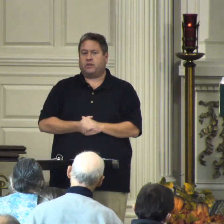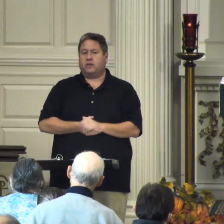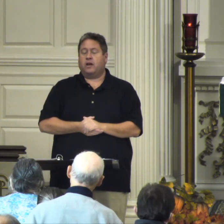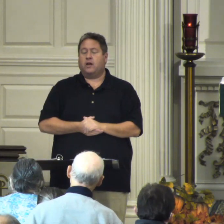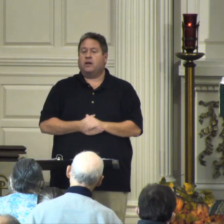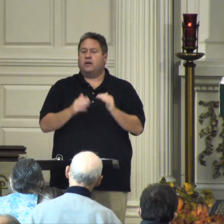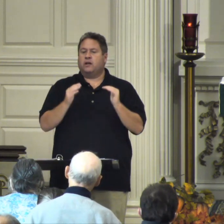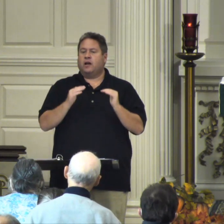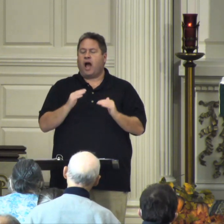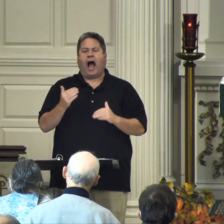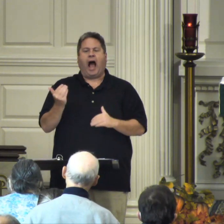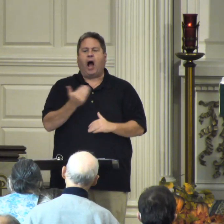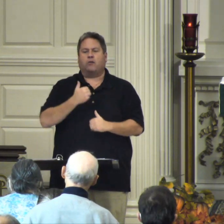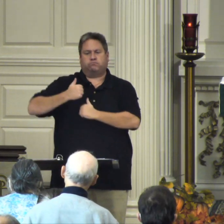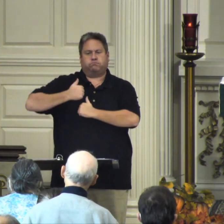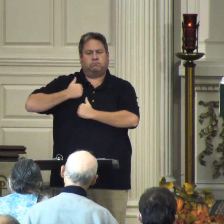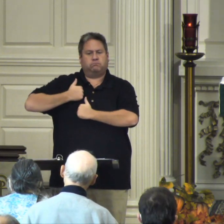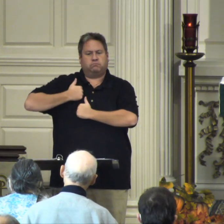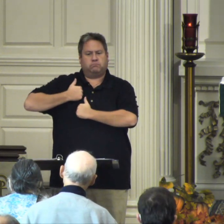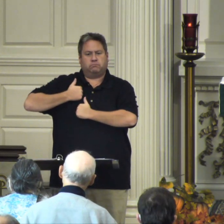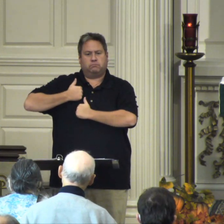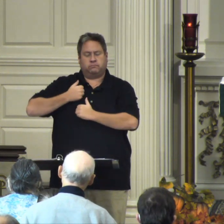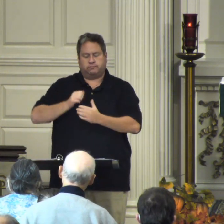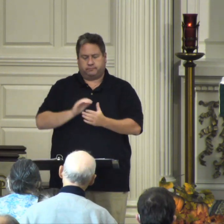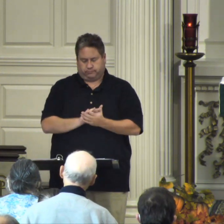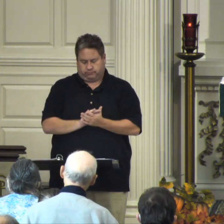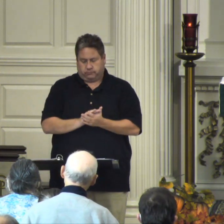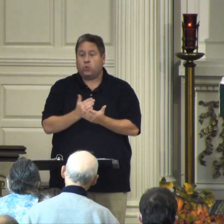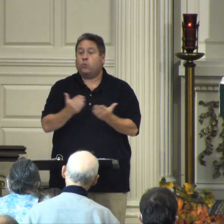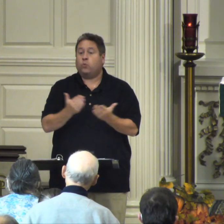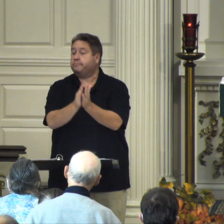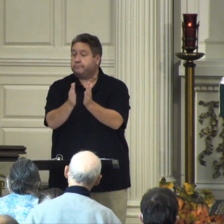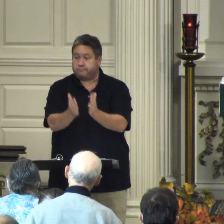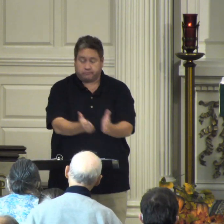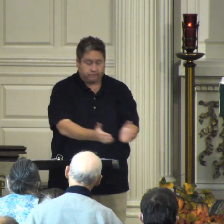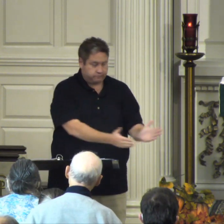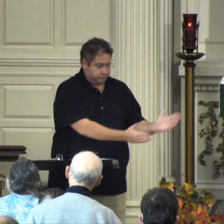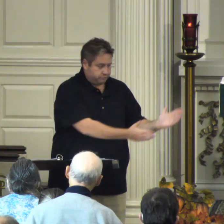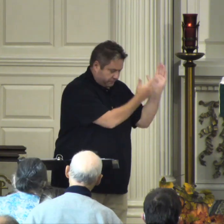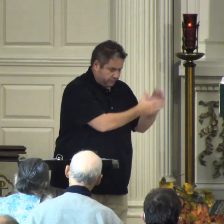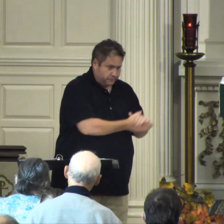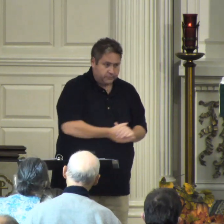For our military, we pray to the Lord.